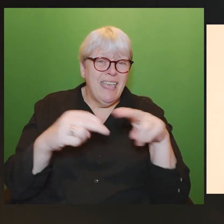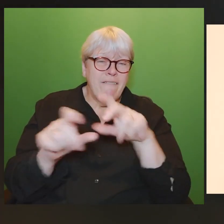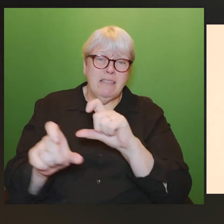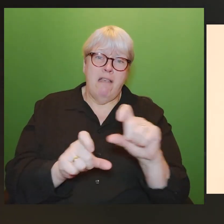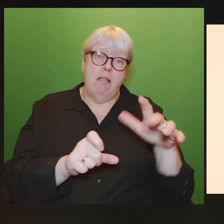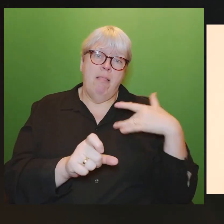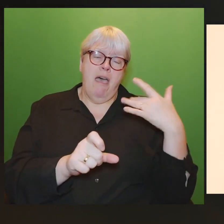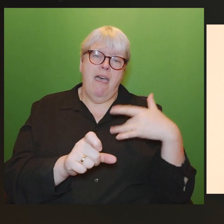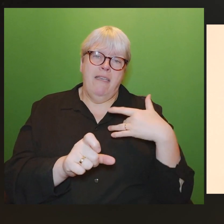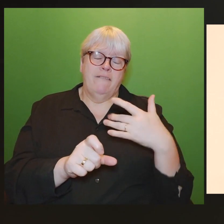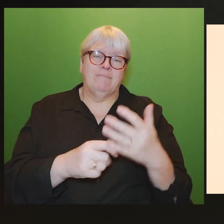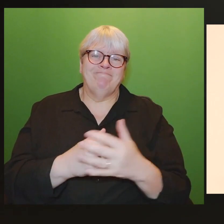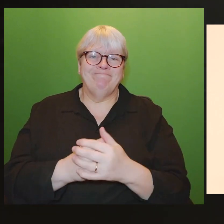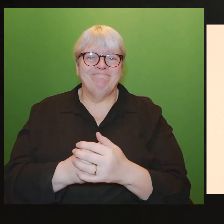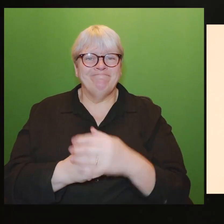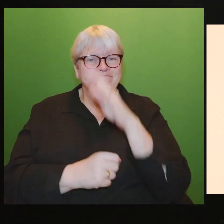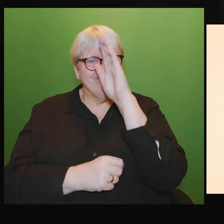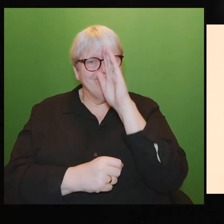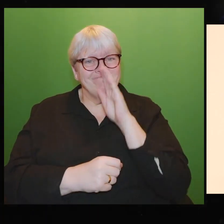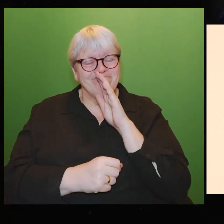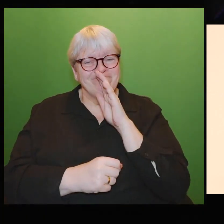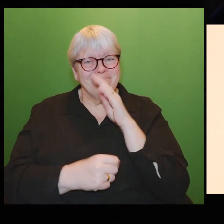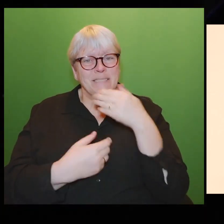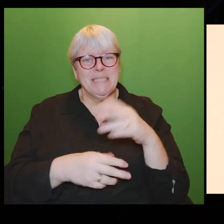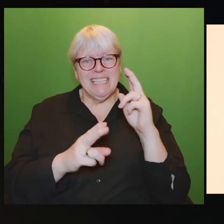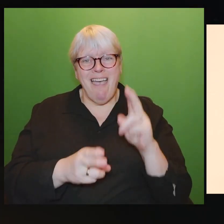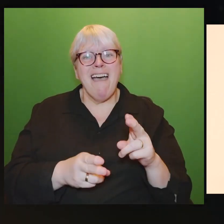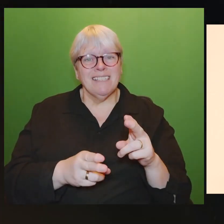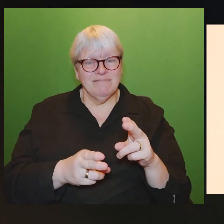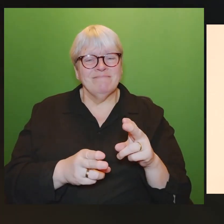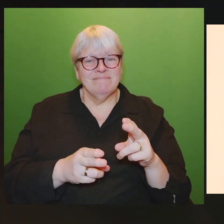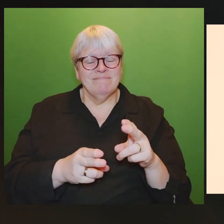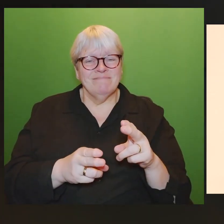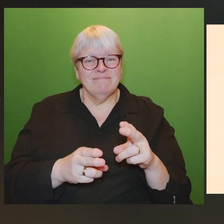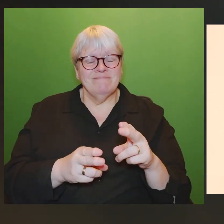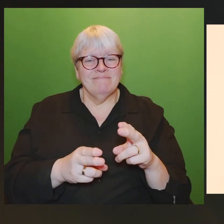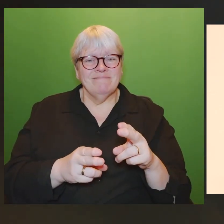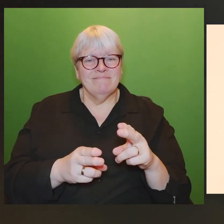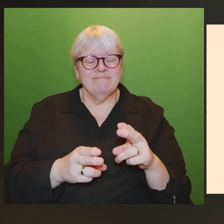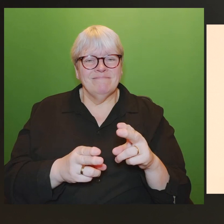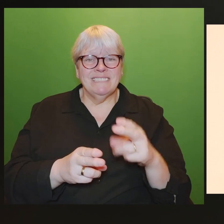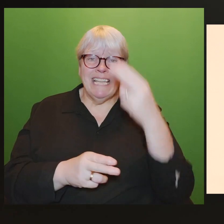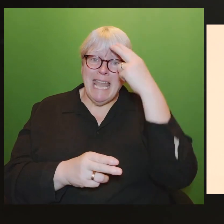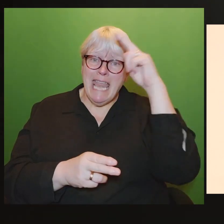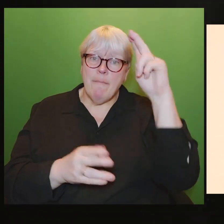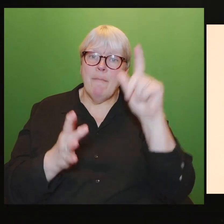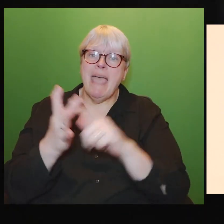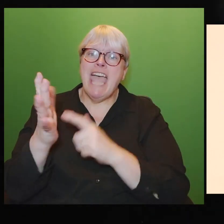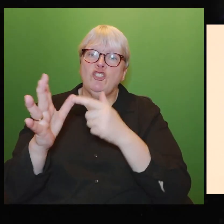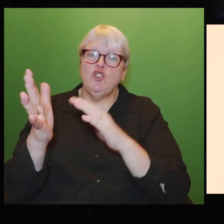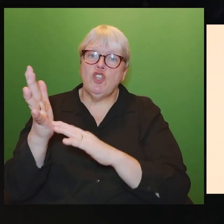I had no idea at the time what impact that was going to have on my family, but also on my life.